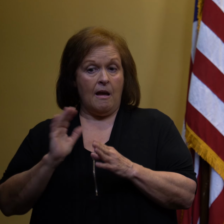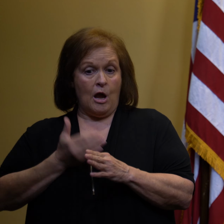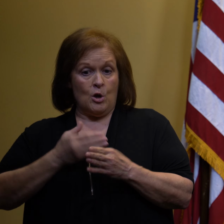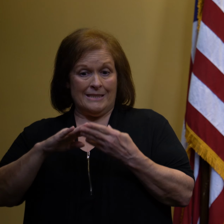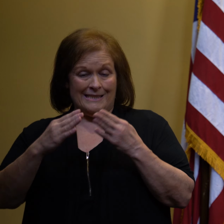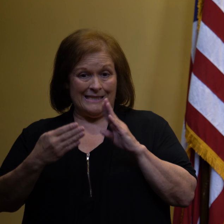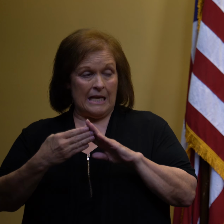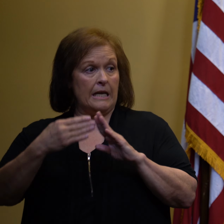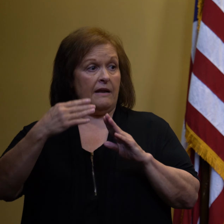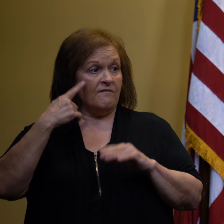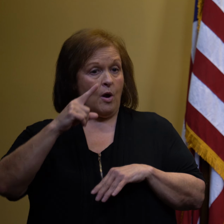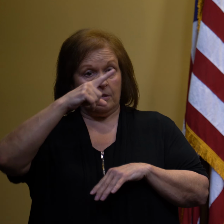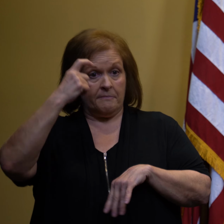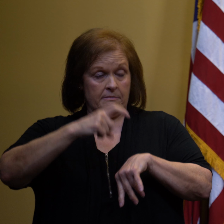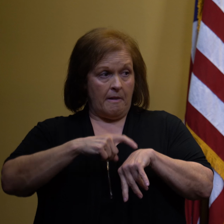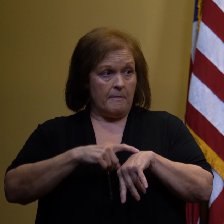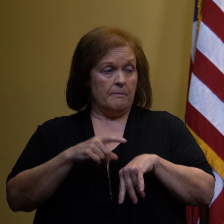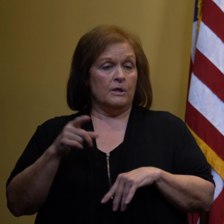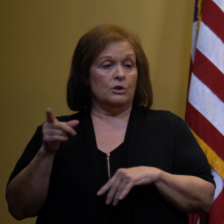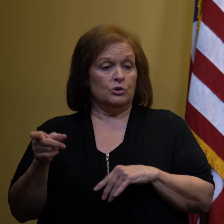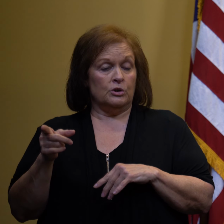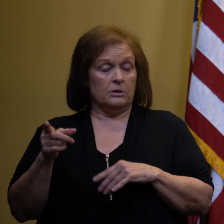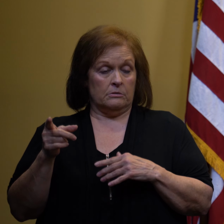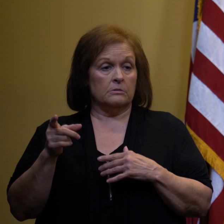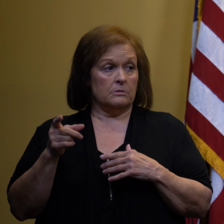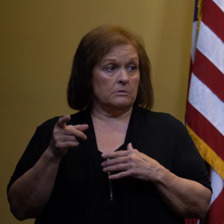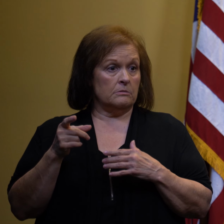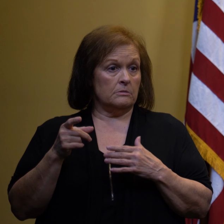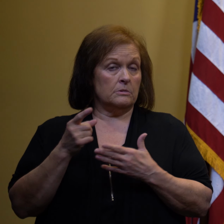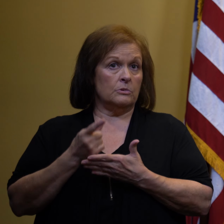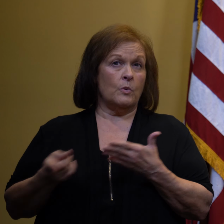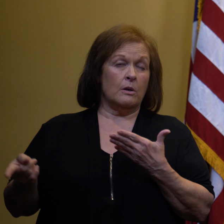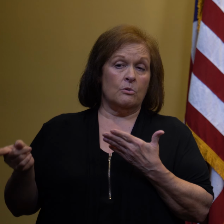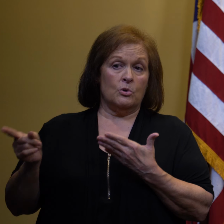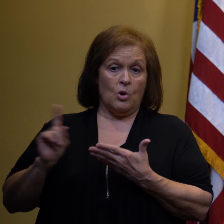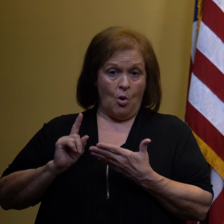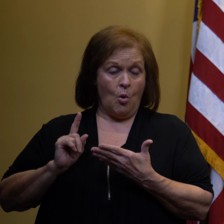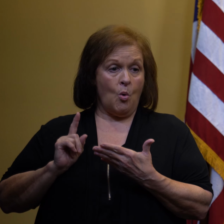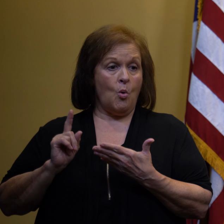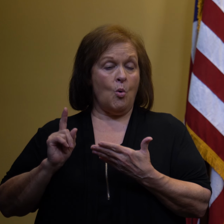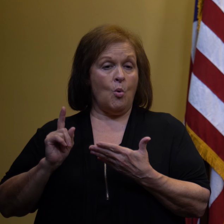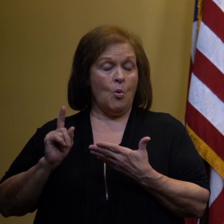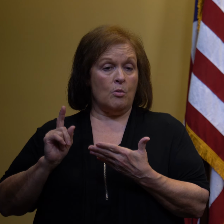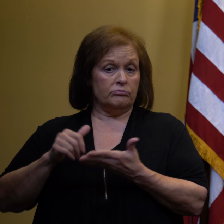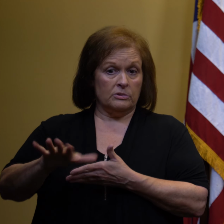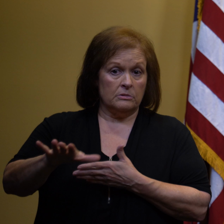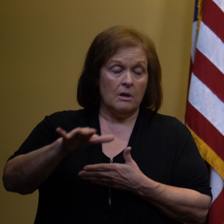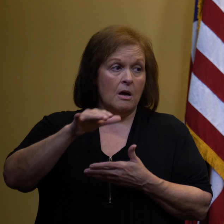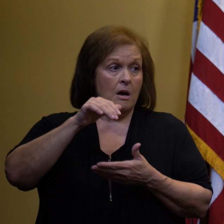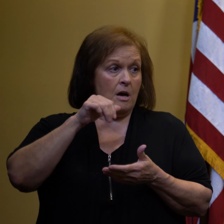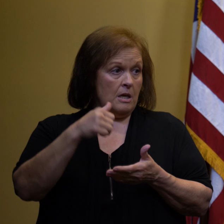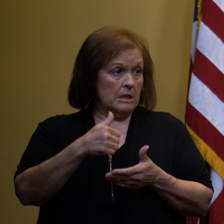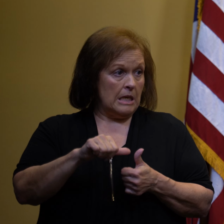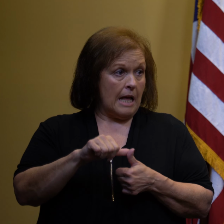our summer months. She, over a week plus, has submitted a letter to our